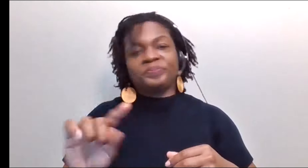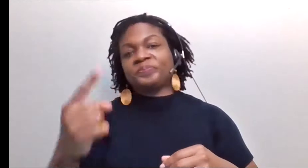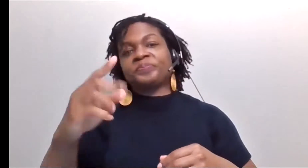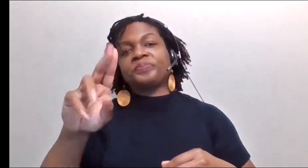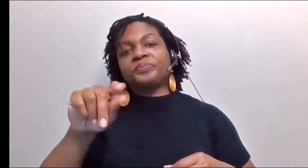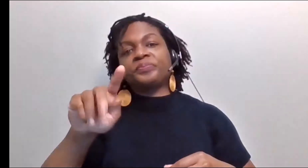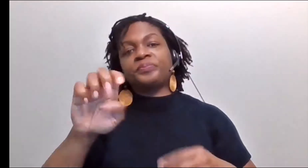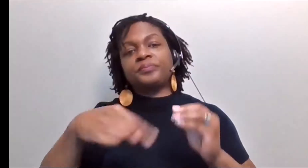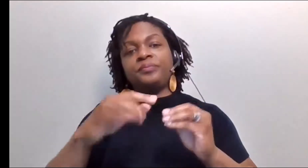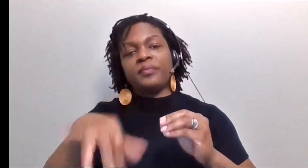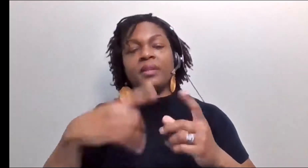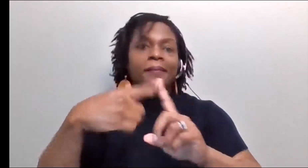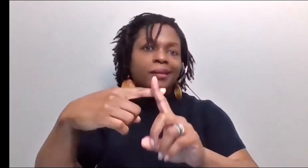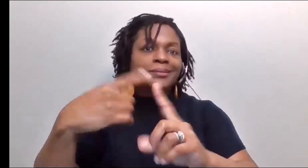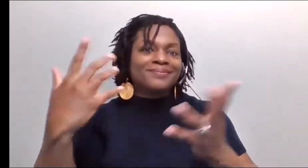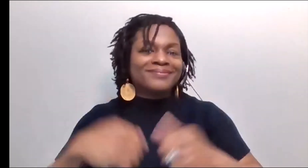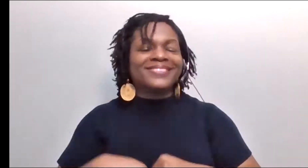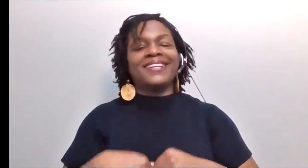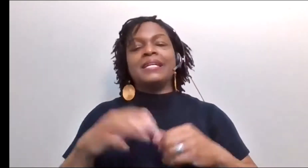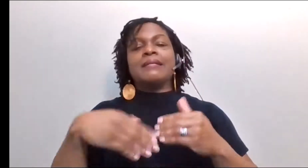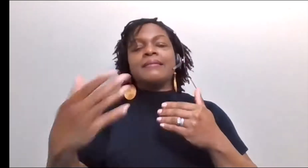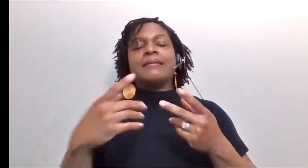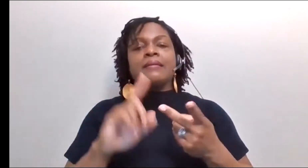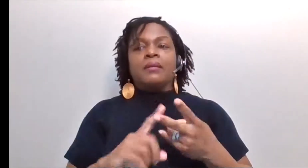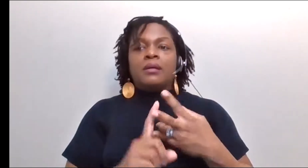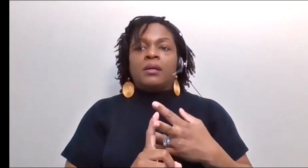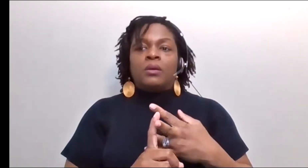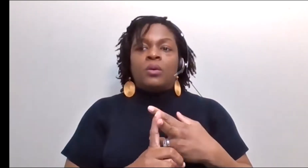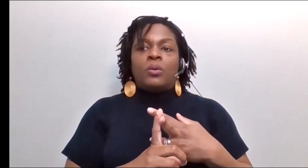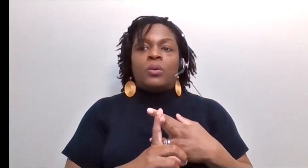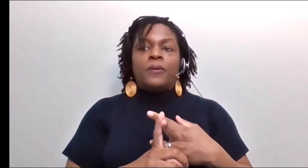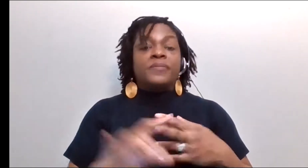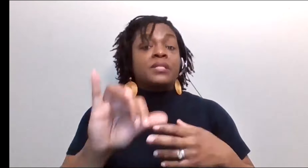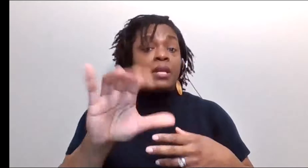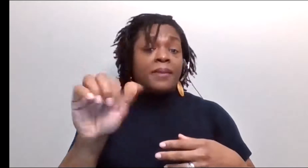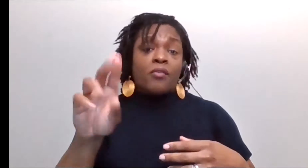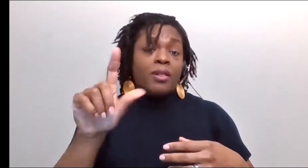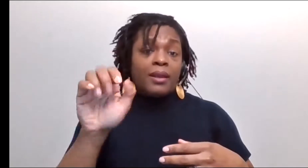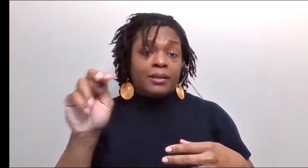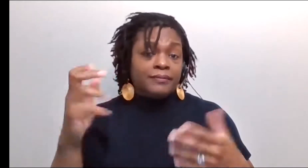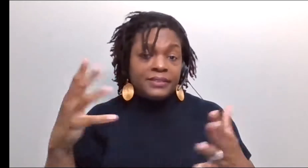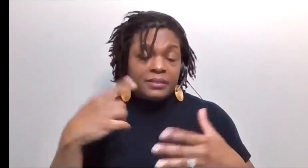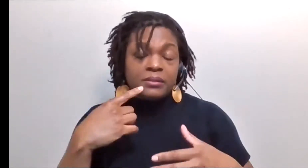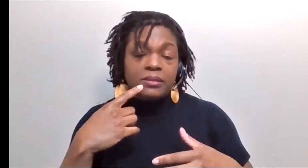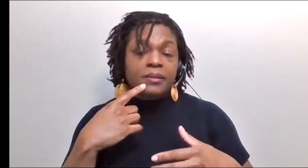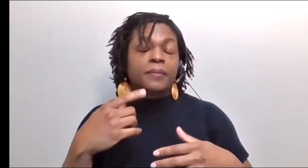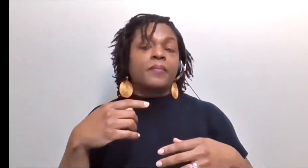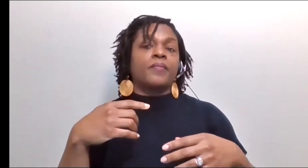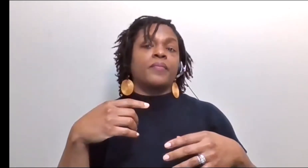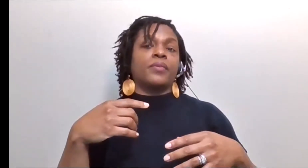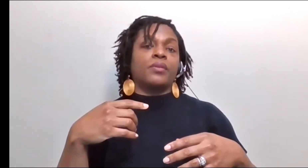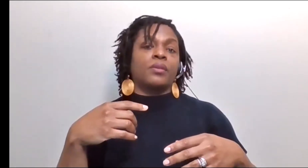that. Positive news. Next, kind of what Caroline touched on with